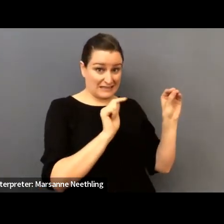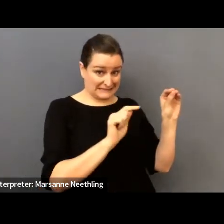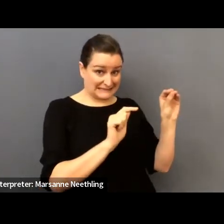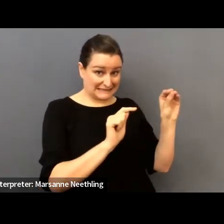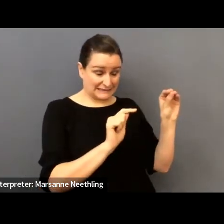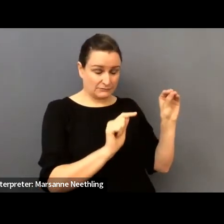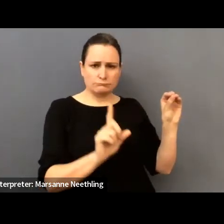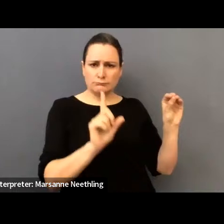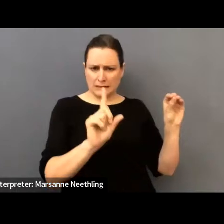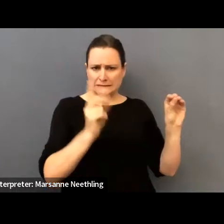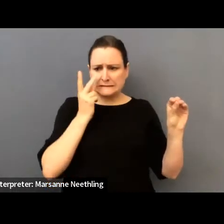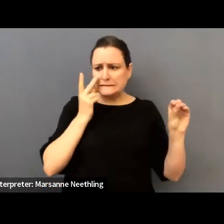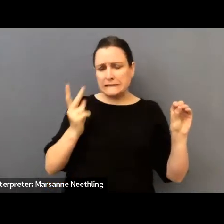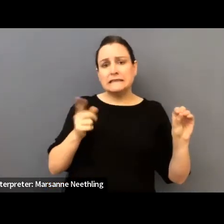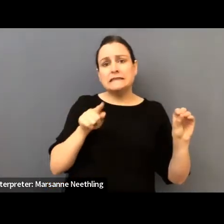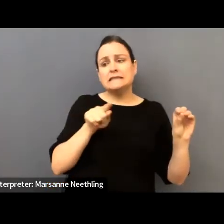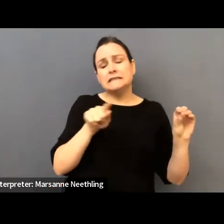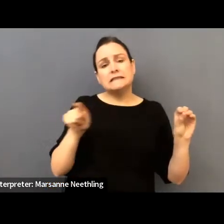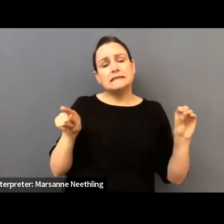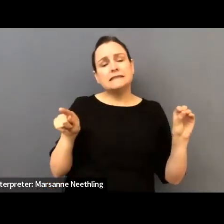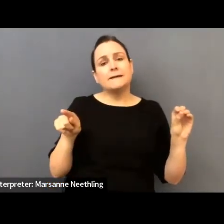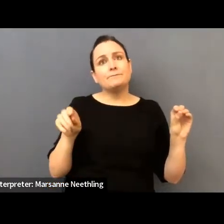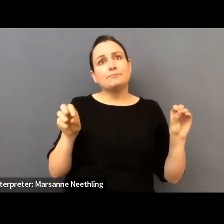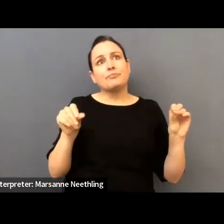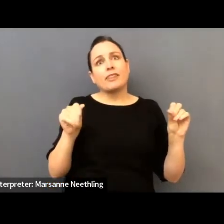hearing people